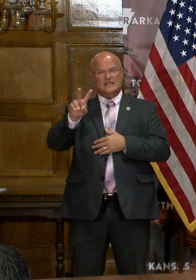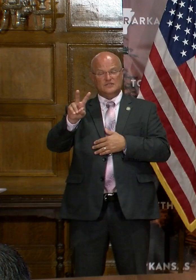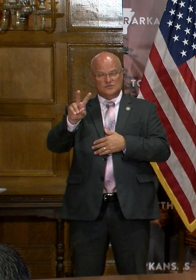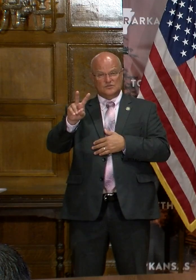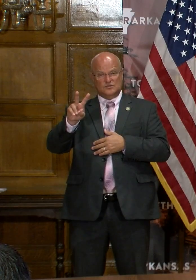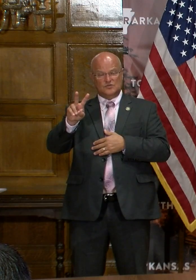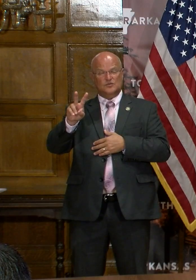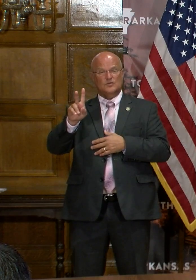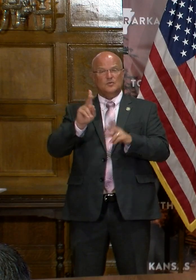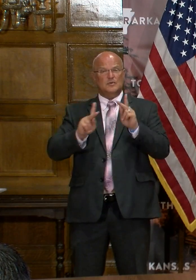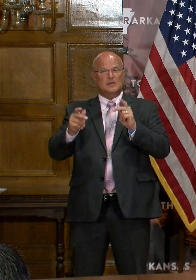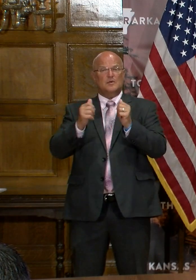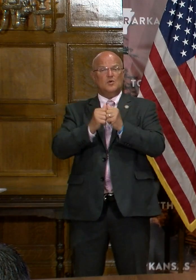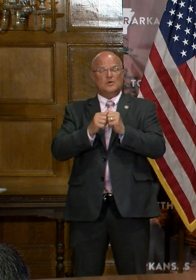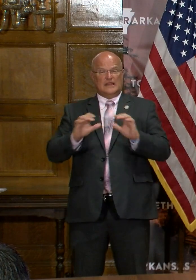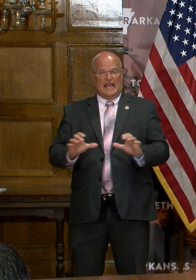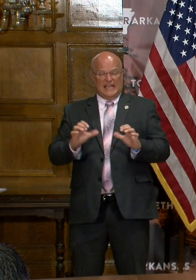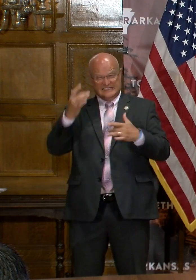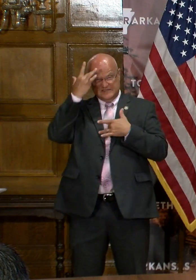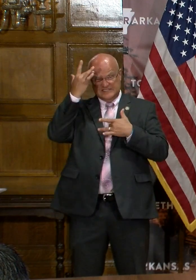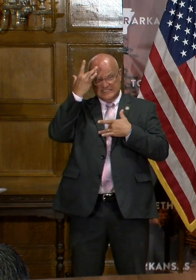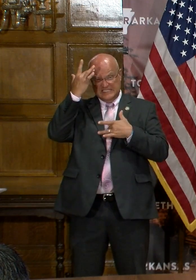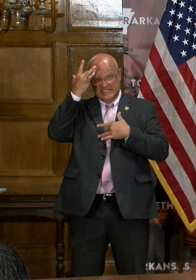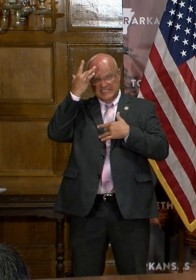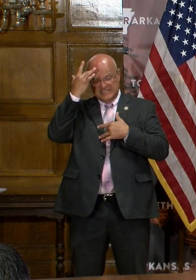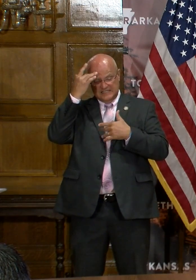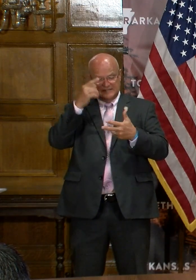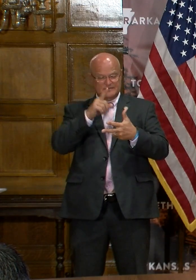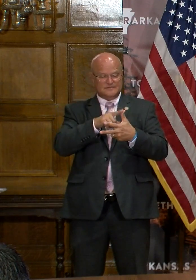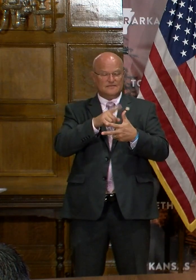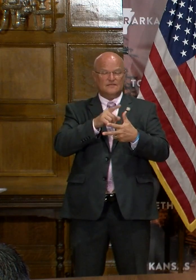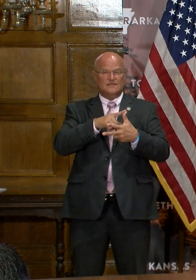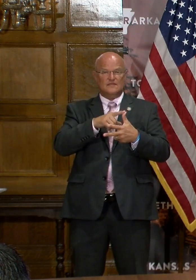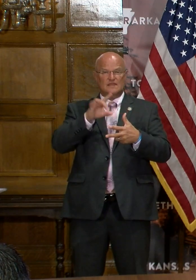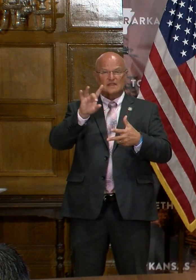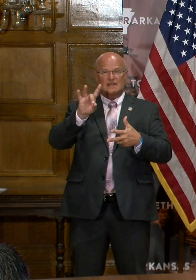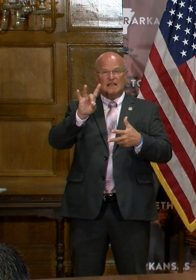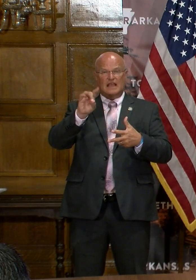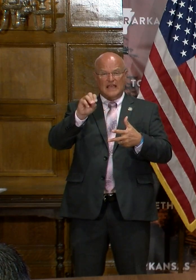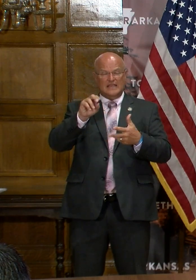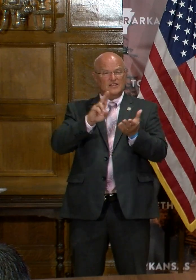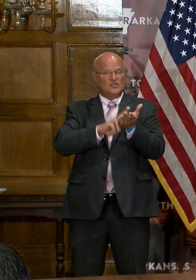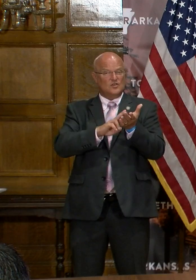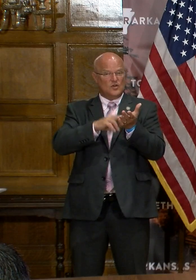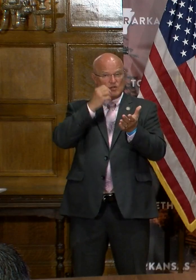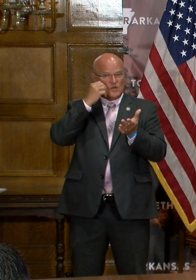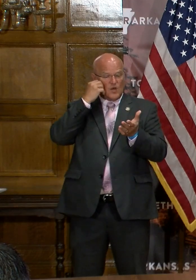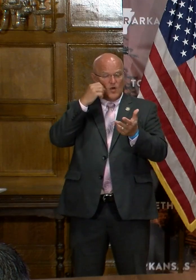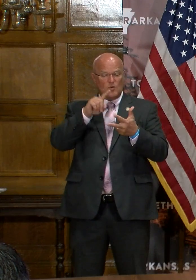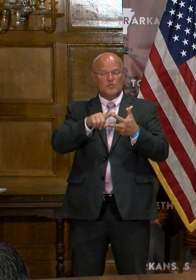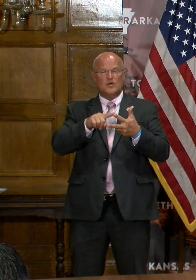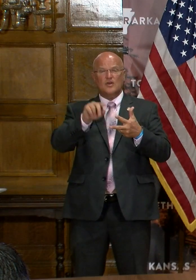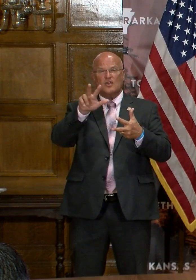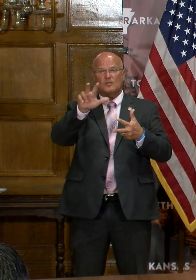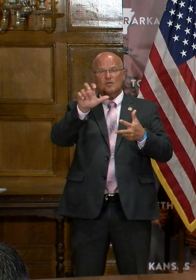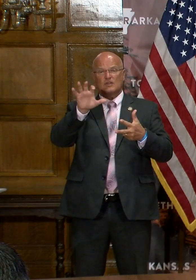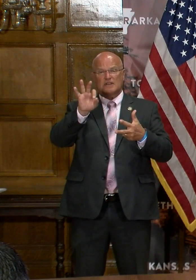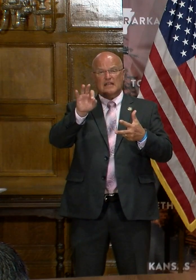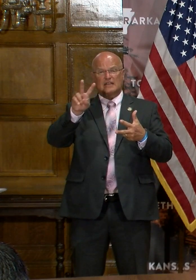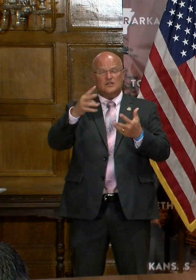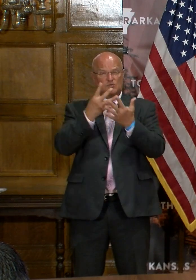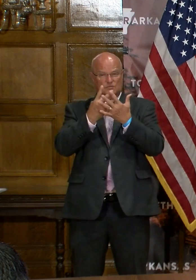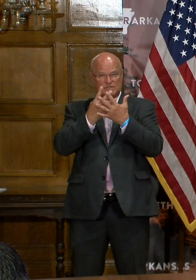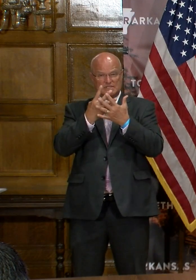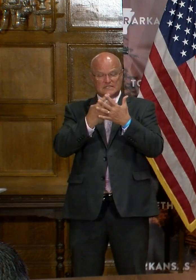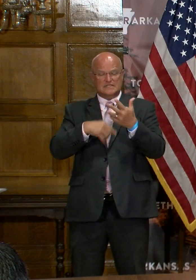6,882 Arkansans with active disease. This is comprised of 80 nursing home cases, 392 correctional